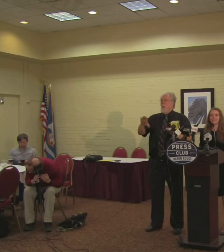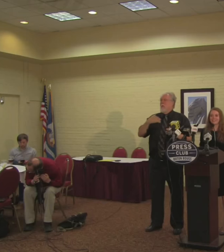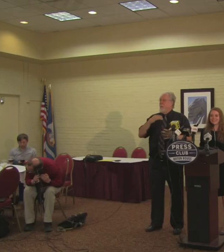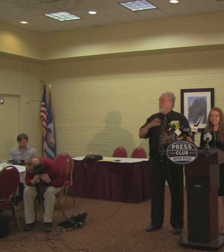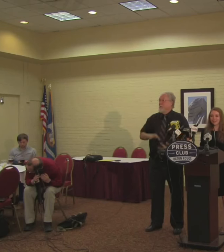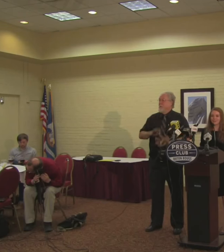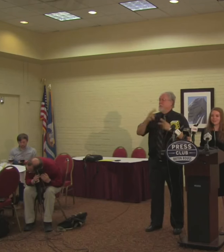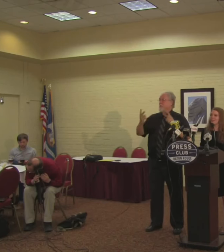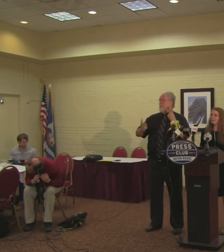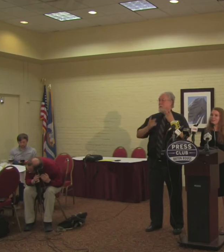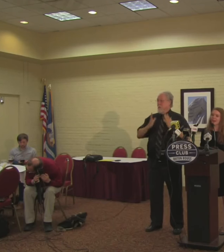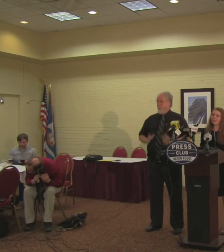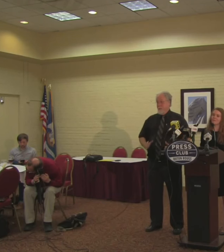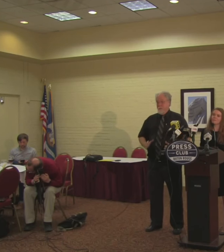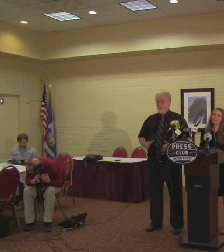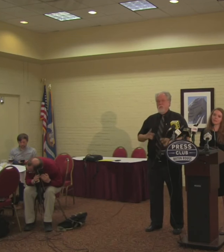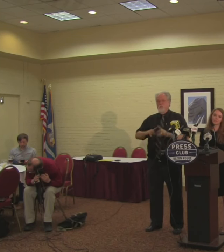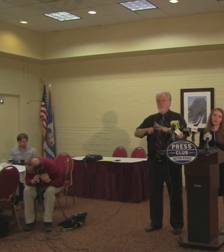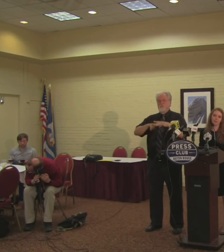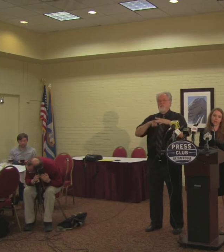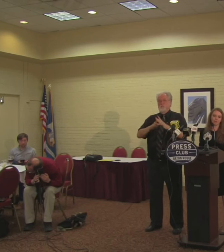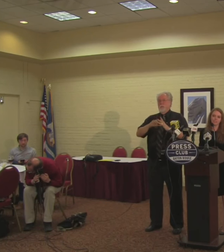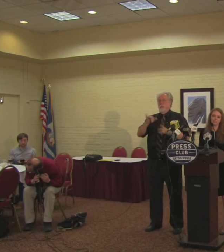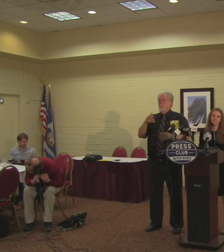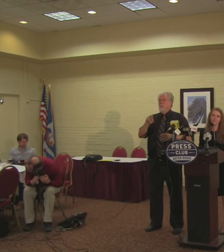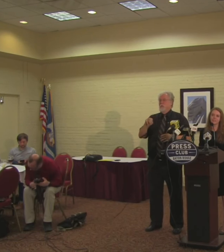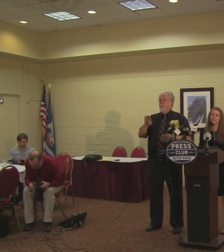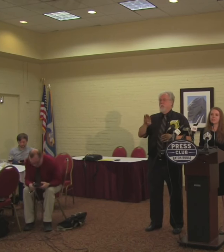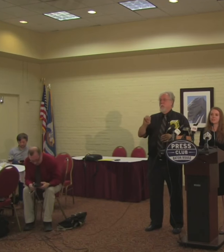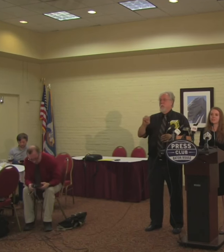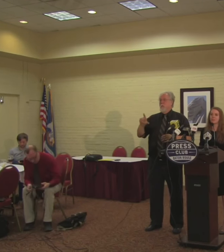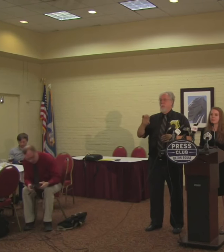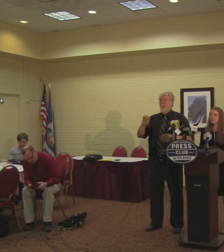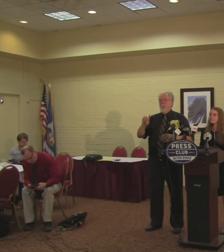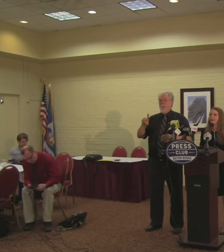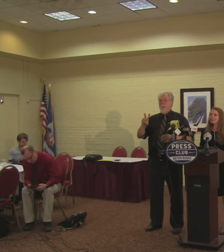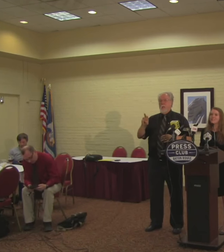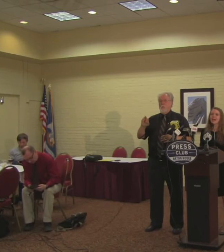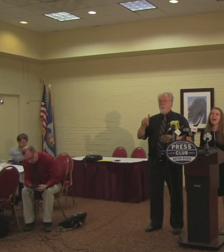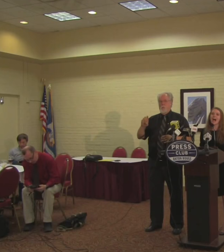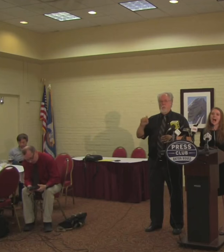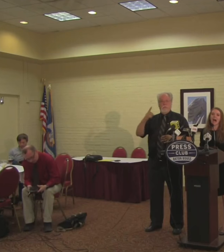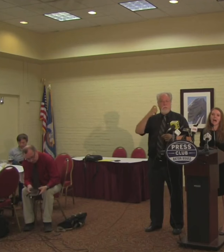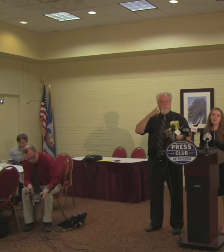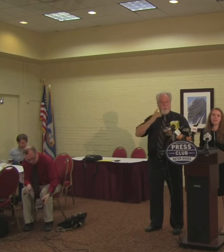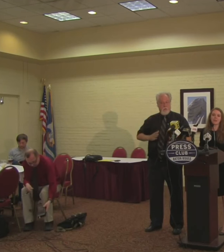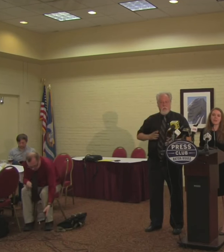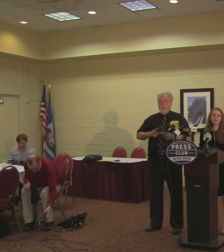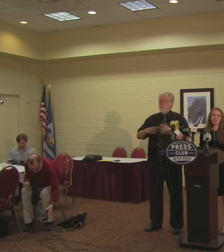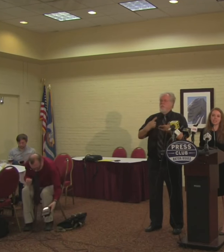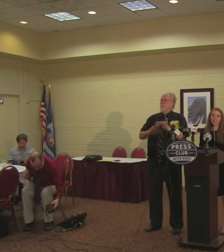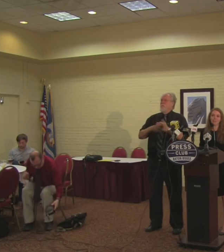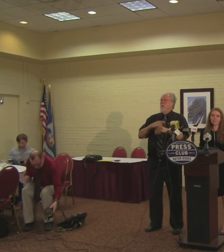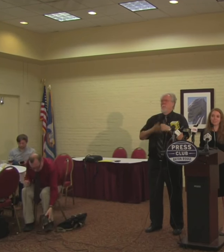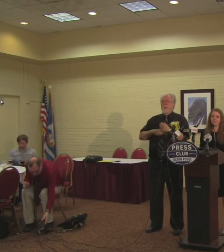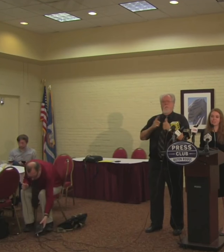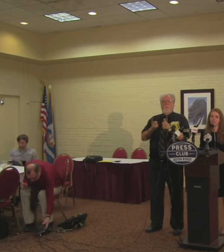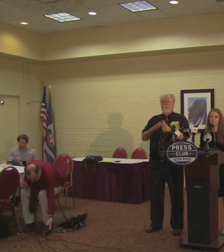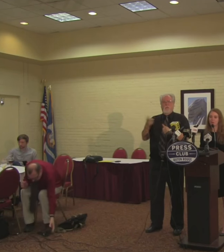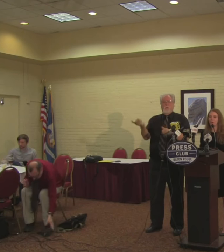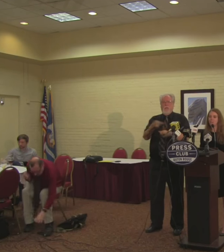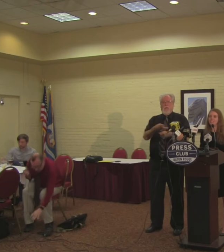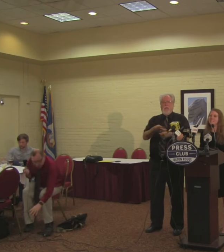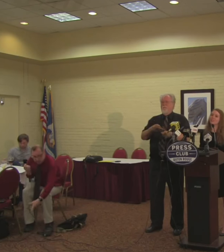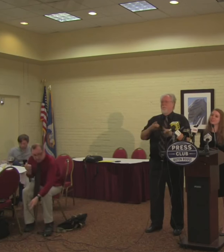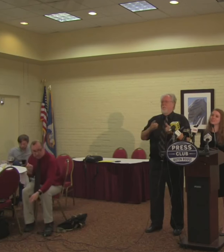special guest to kick off the year. Governor John Bel Edwards is here to talk to us a little bit about the first half of his first